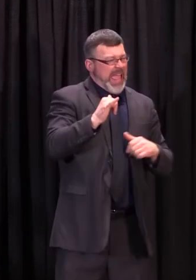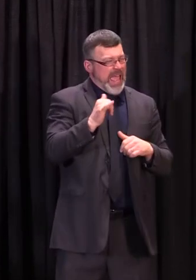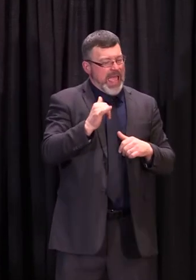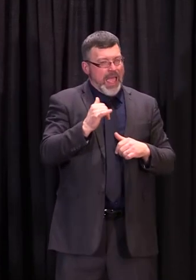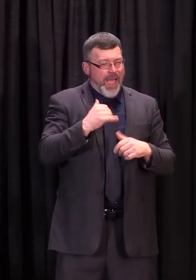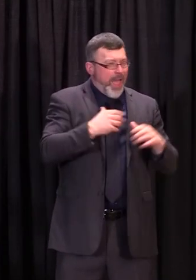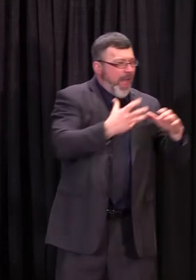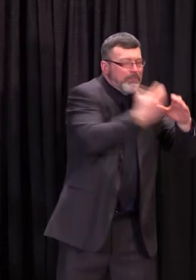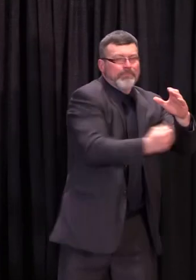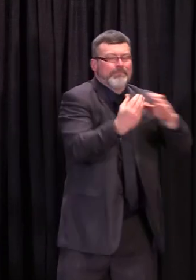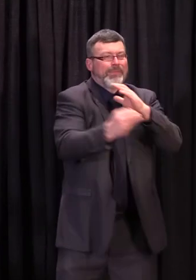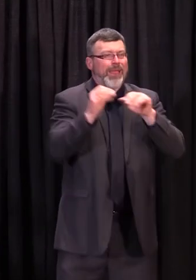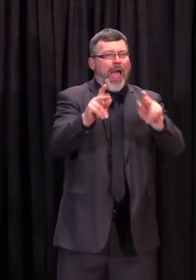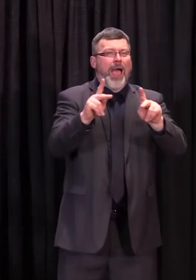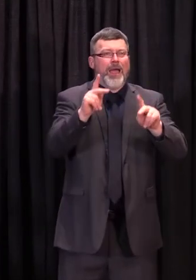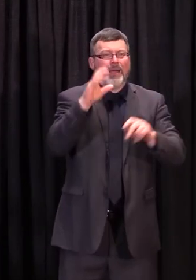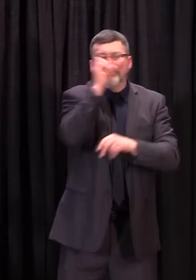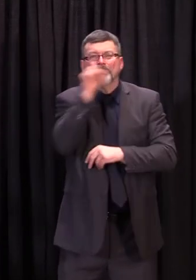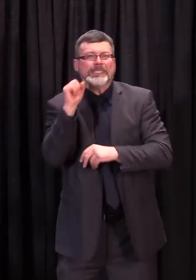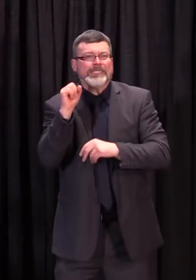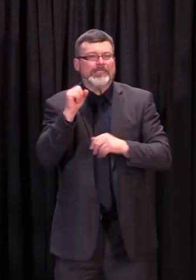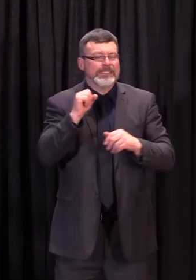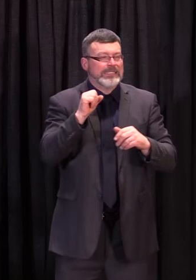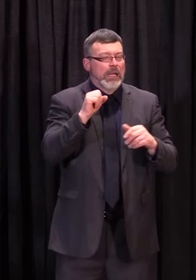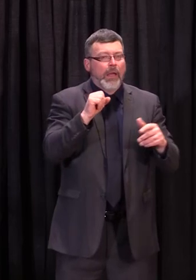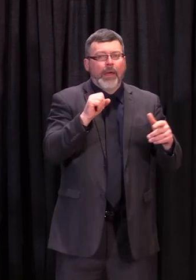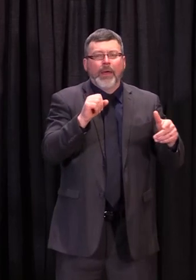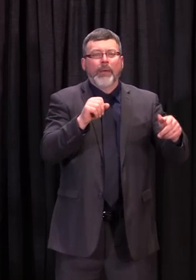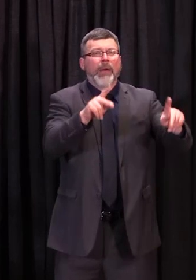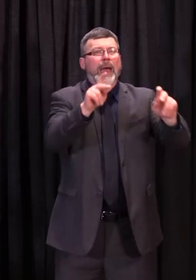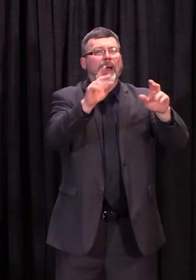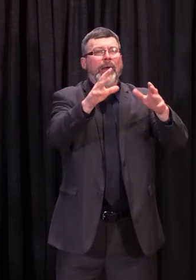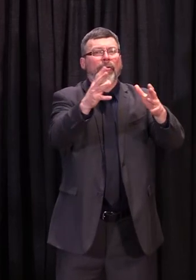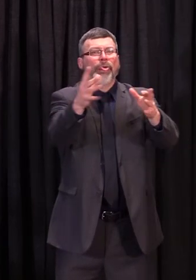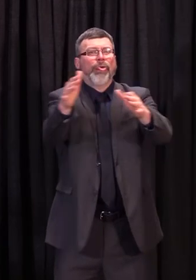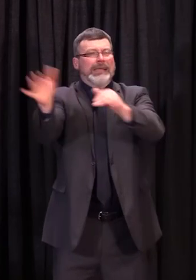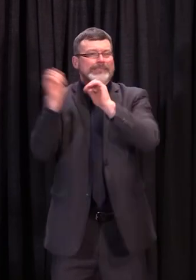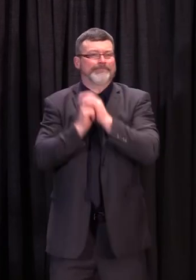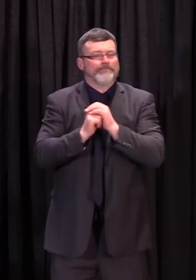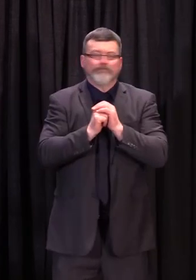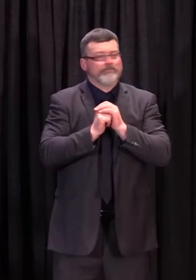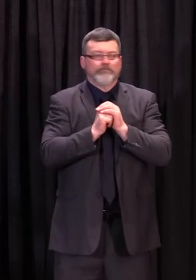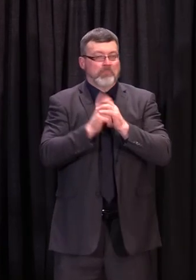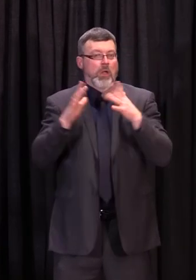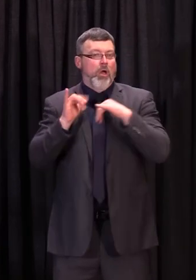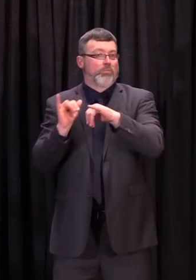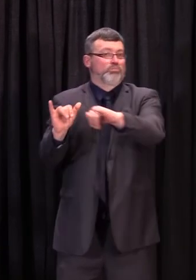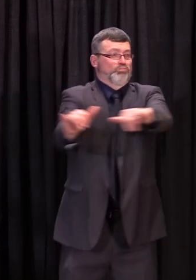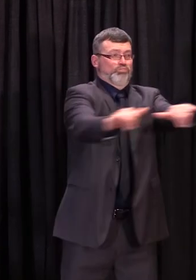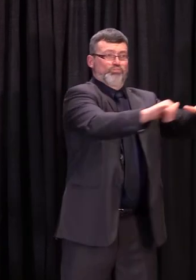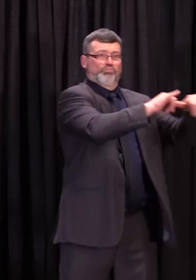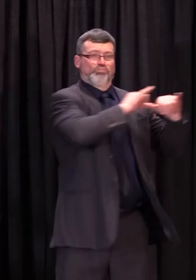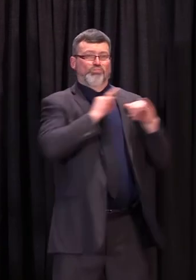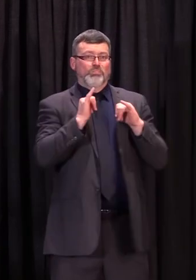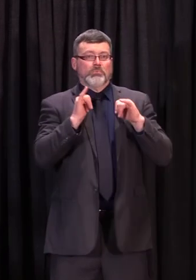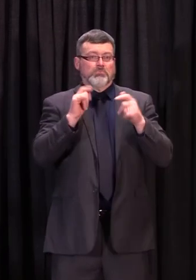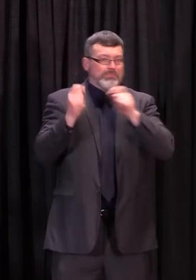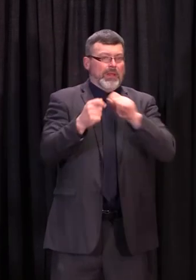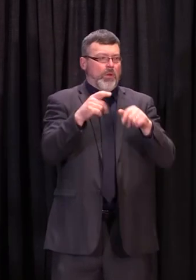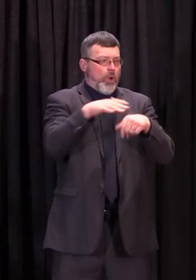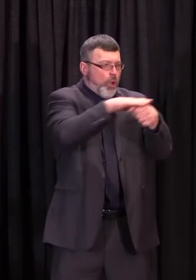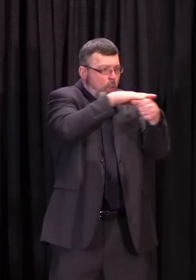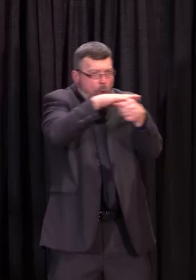unfilled. A unified approach using local experts to help navigate the system will put